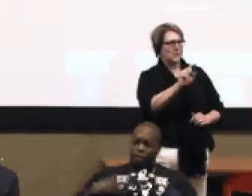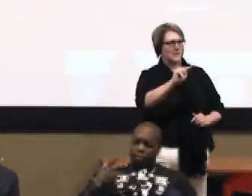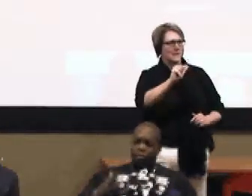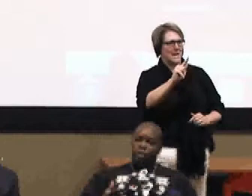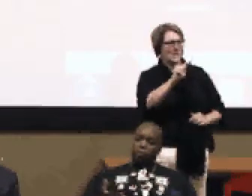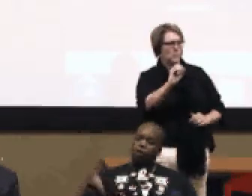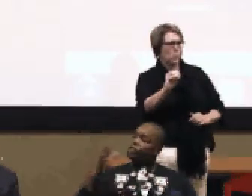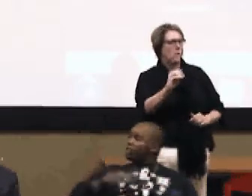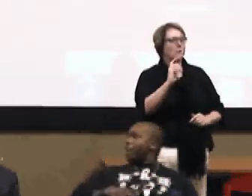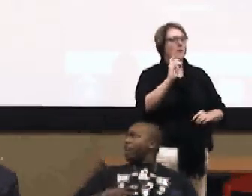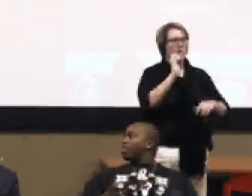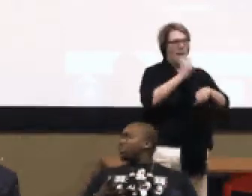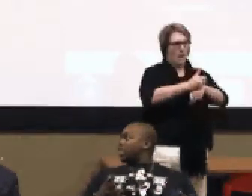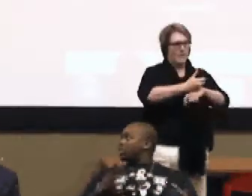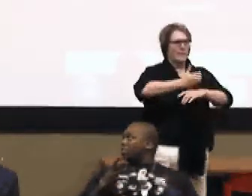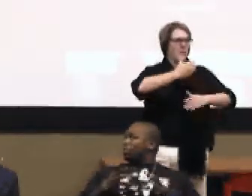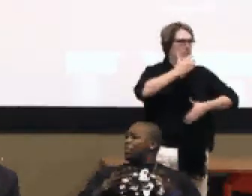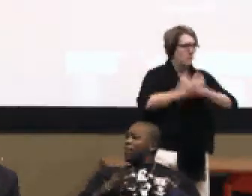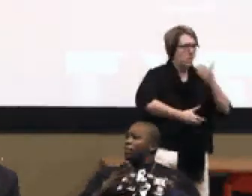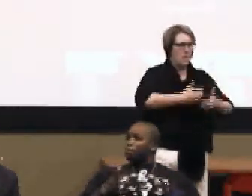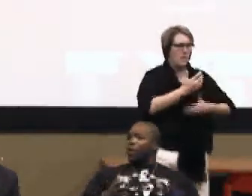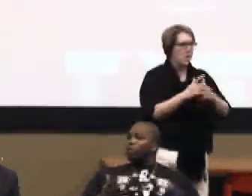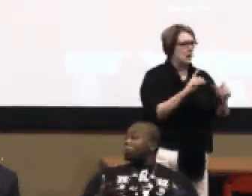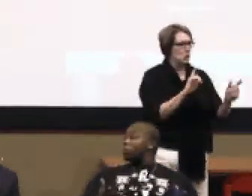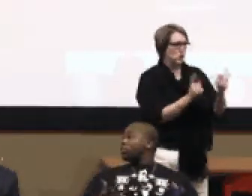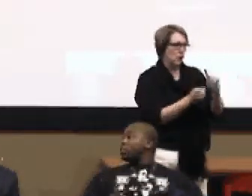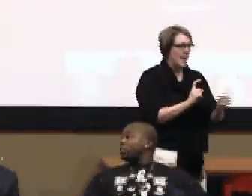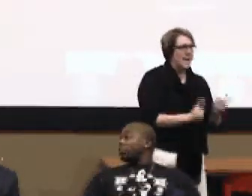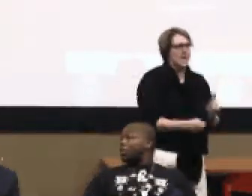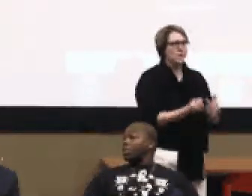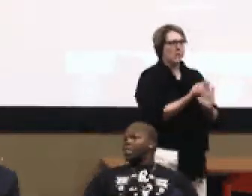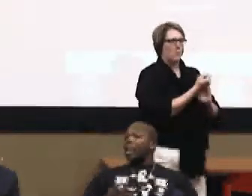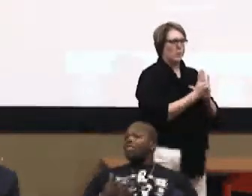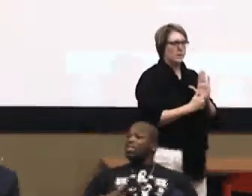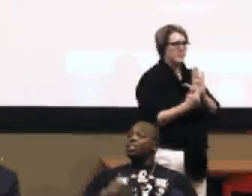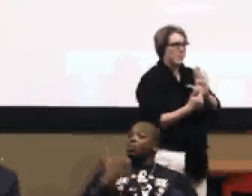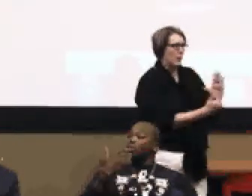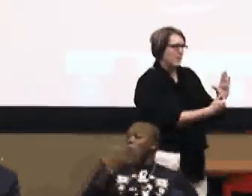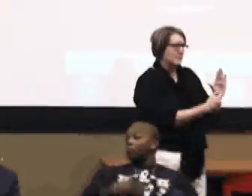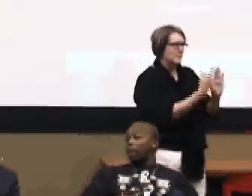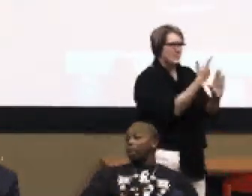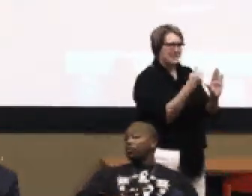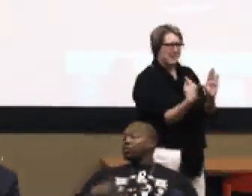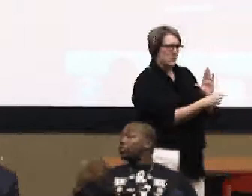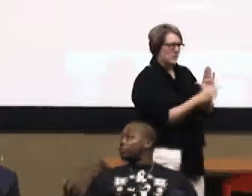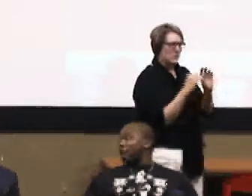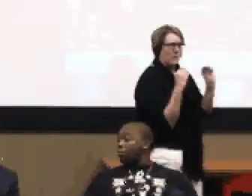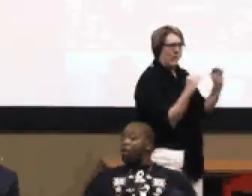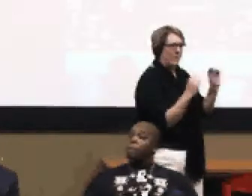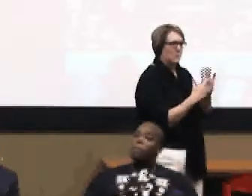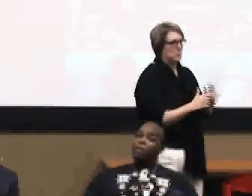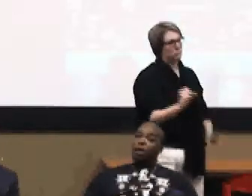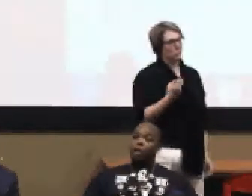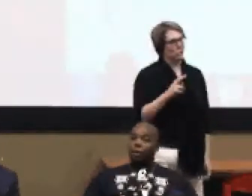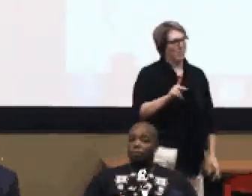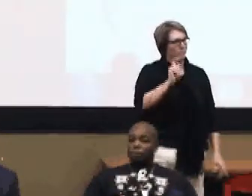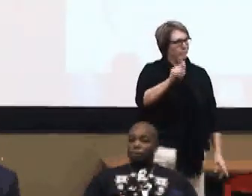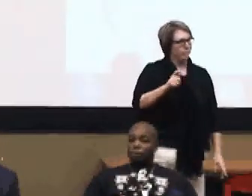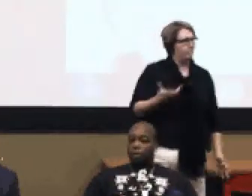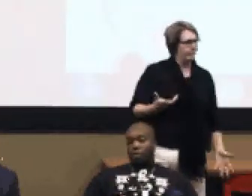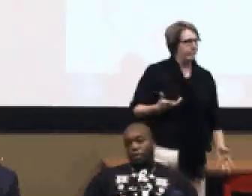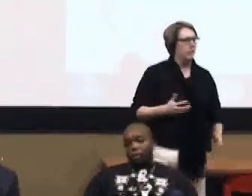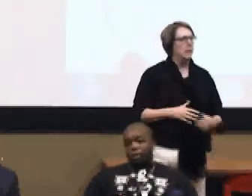Helping get them on track and change some of how the brand was being perceived, because in that sense there wasn't a brand, it was just a